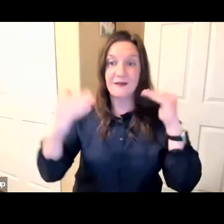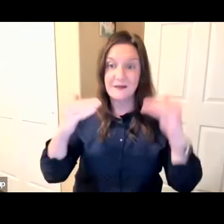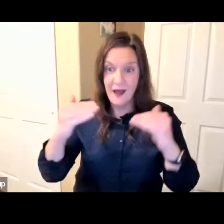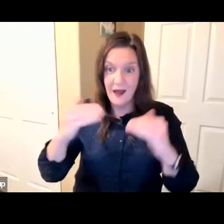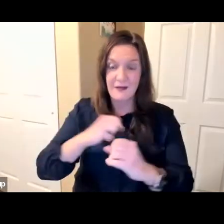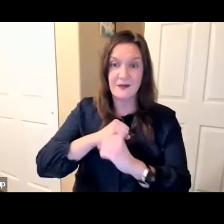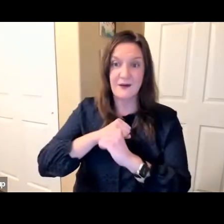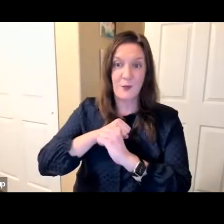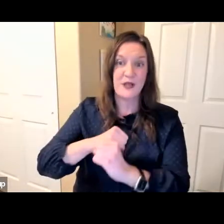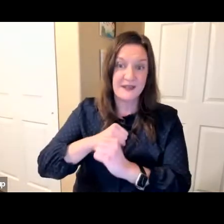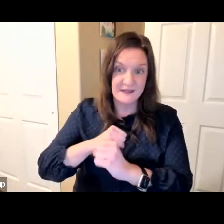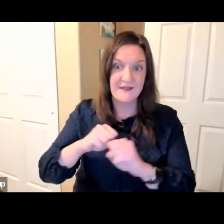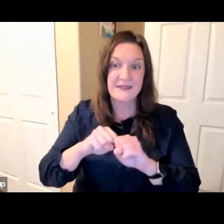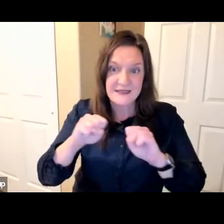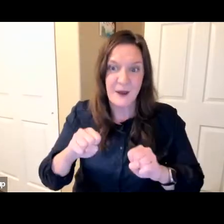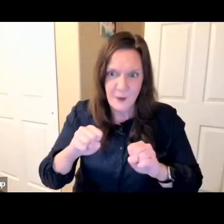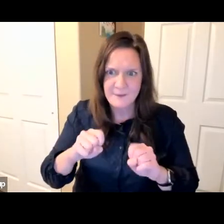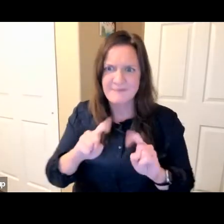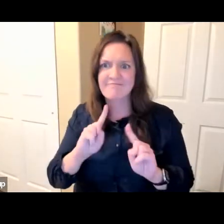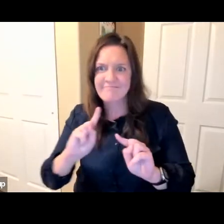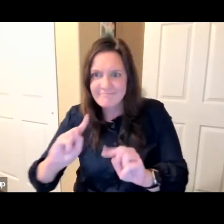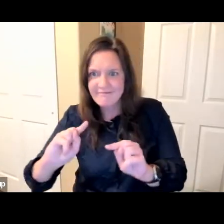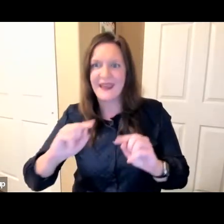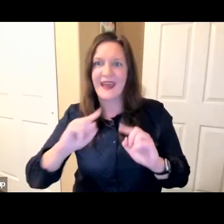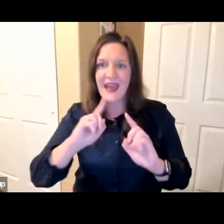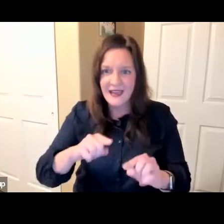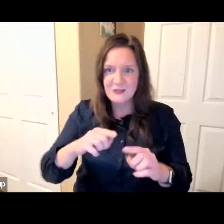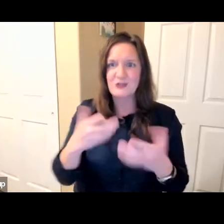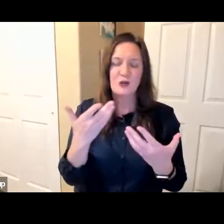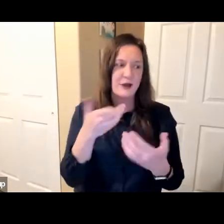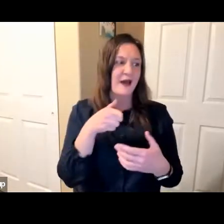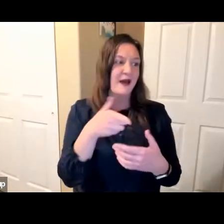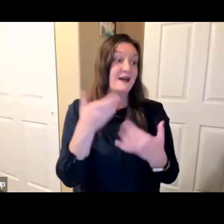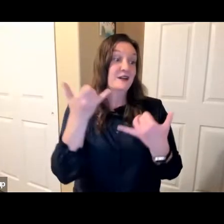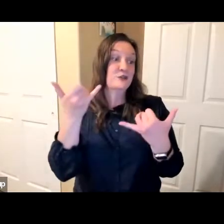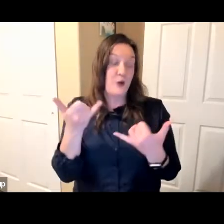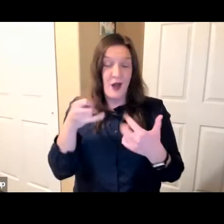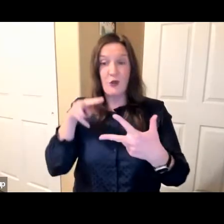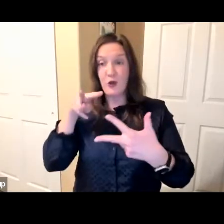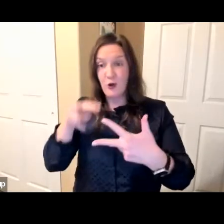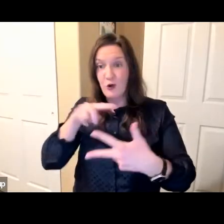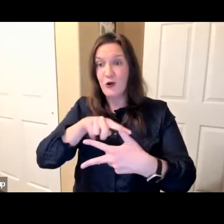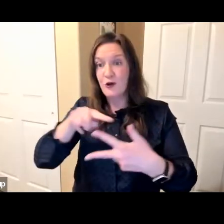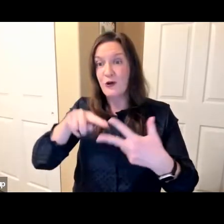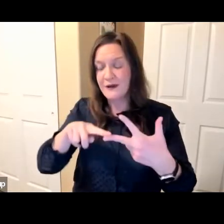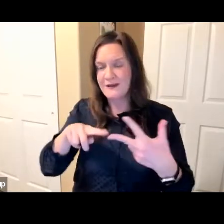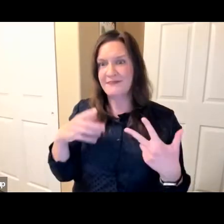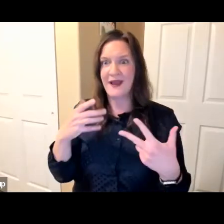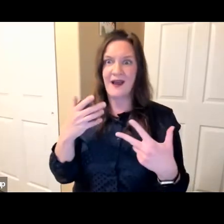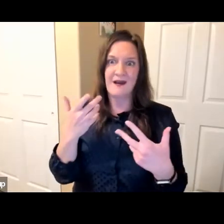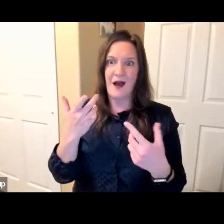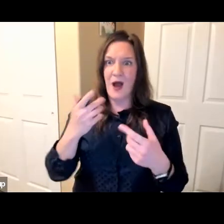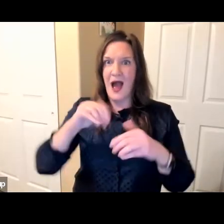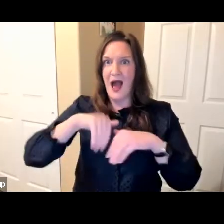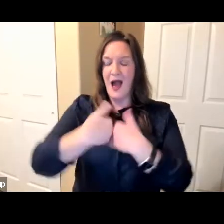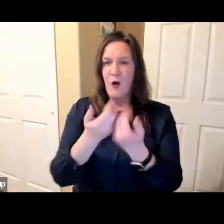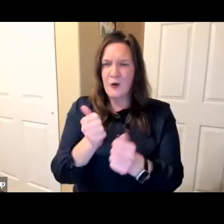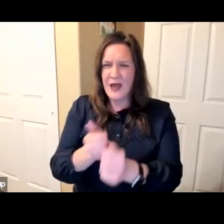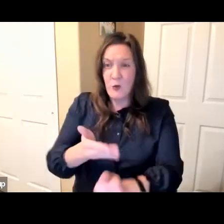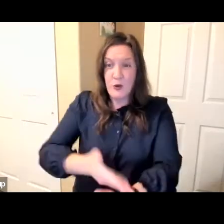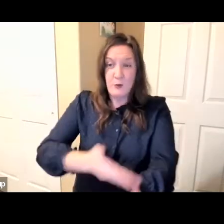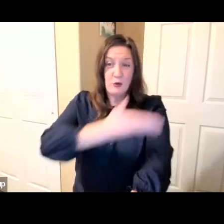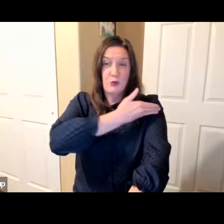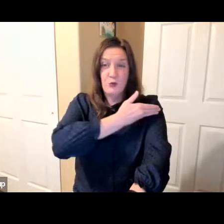state system, and we're looking at things on the agency level and adult protective services. So we